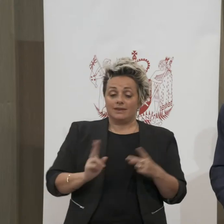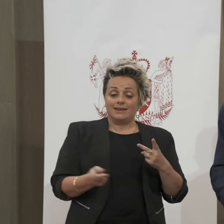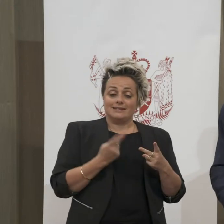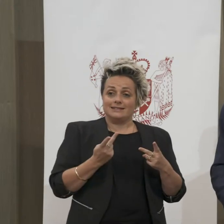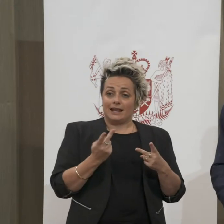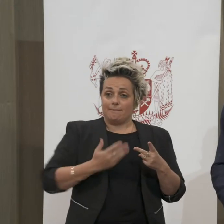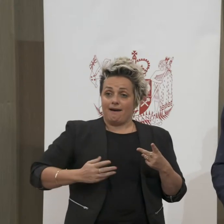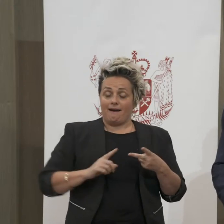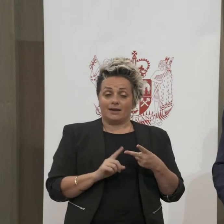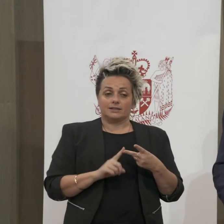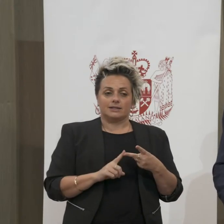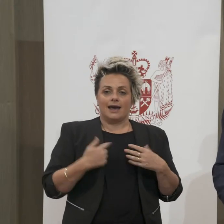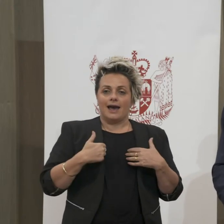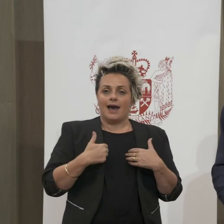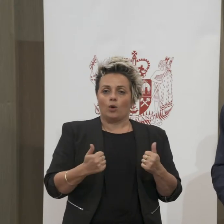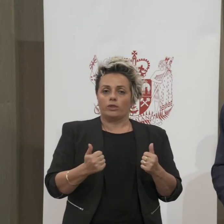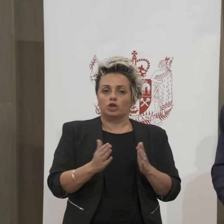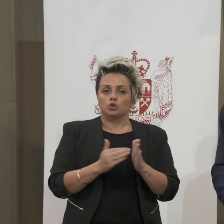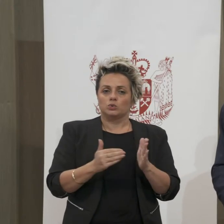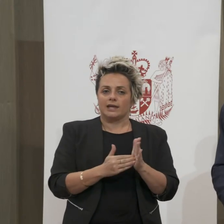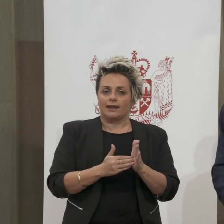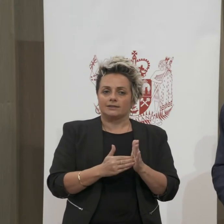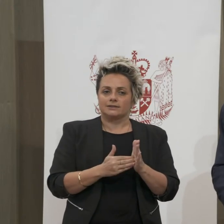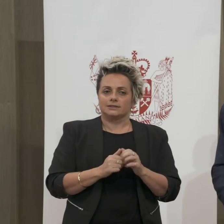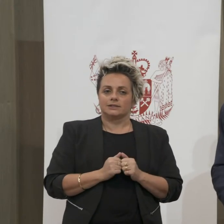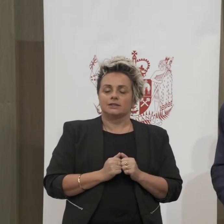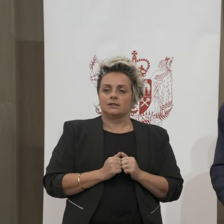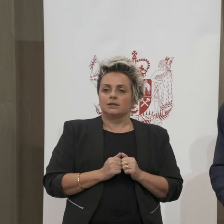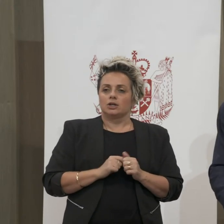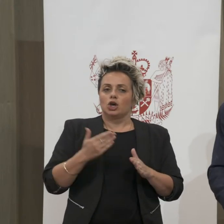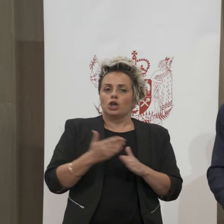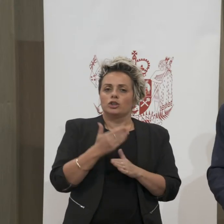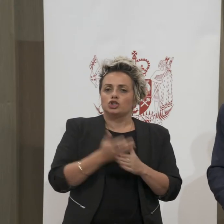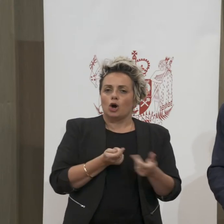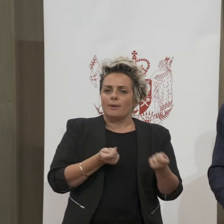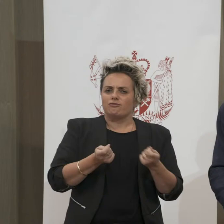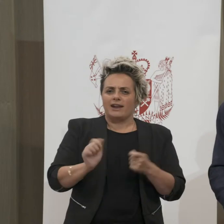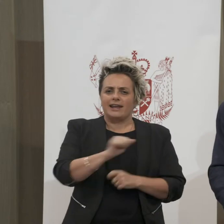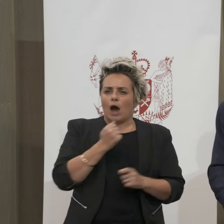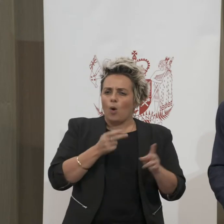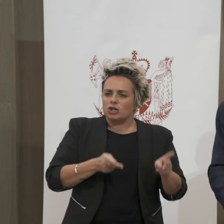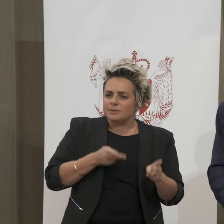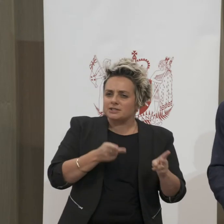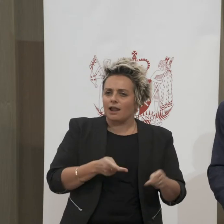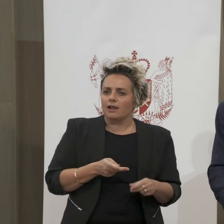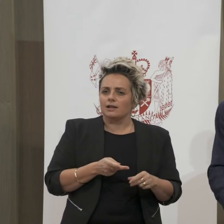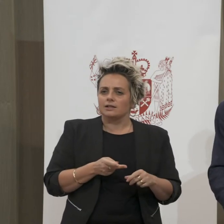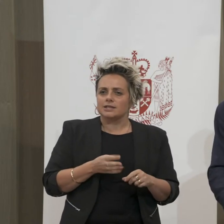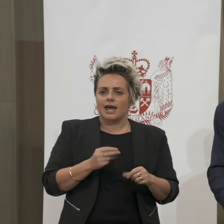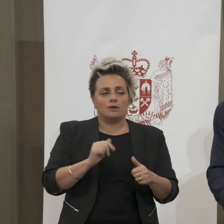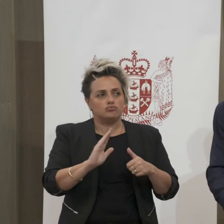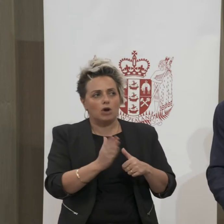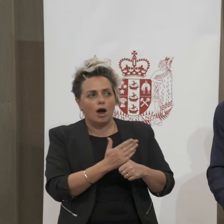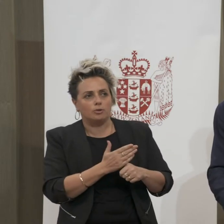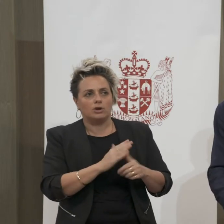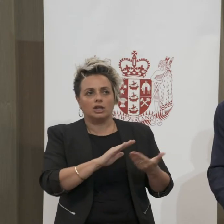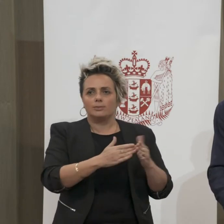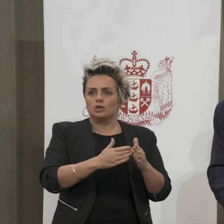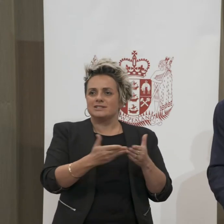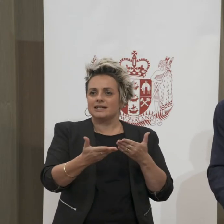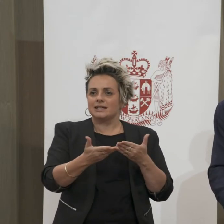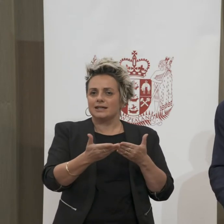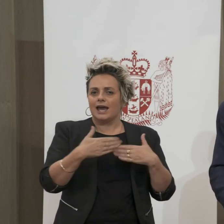element, Health New Zealand. The job of running our hospitals and commissioning primary and community health